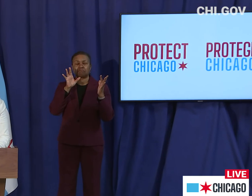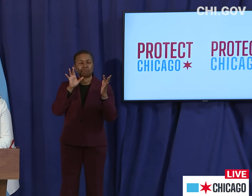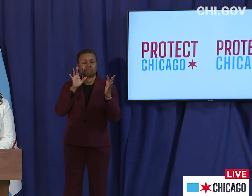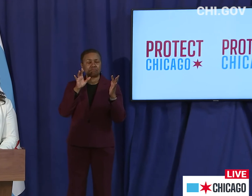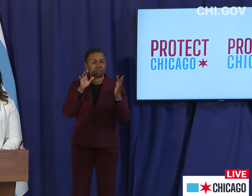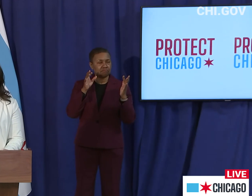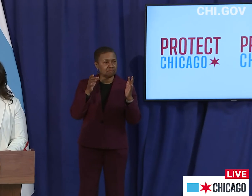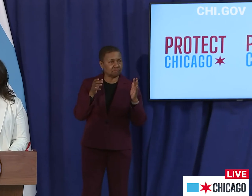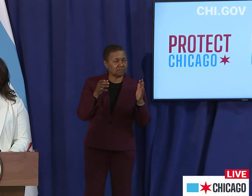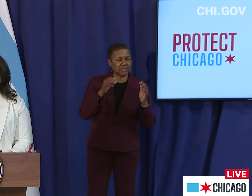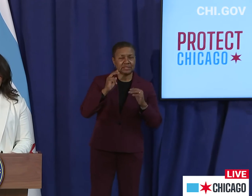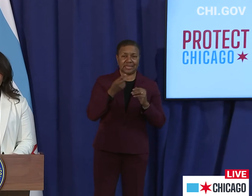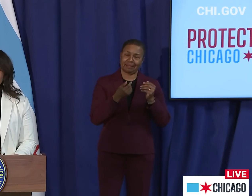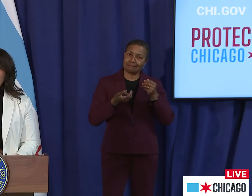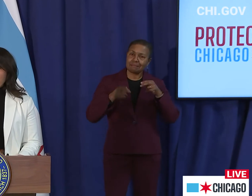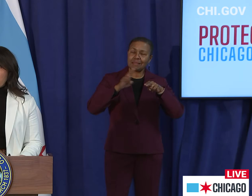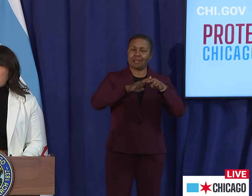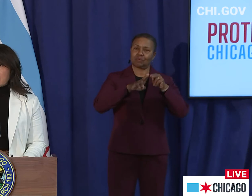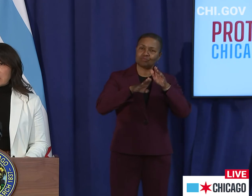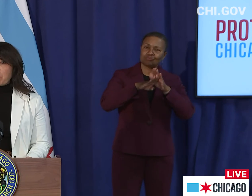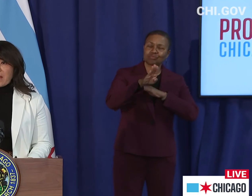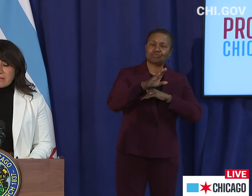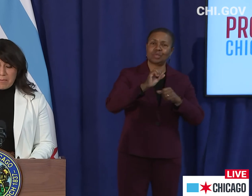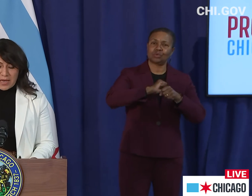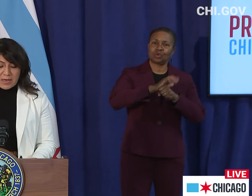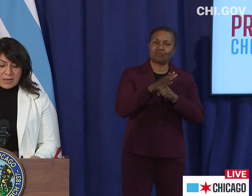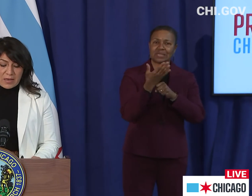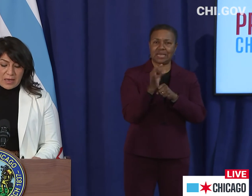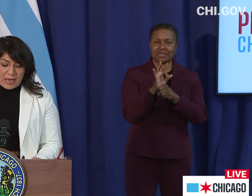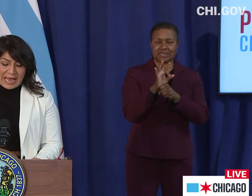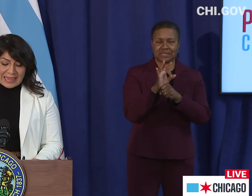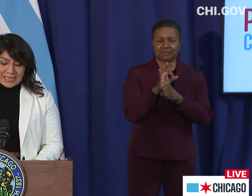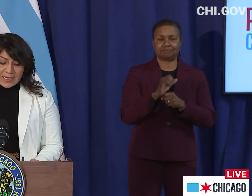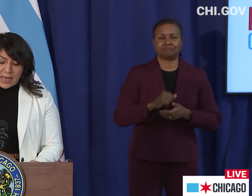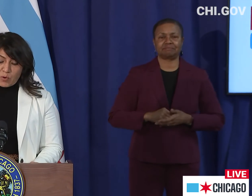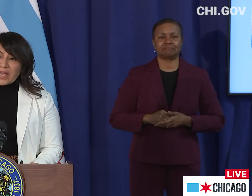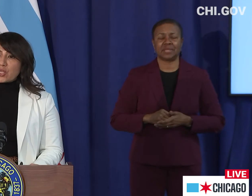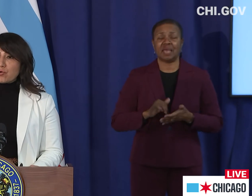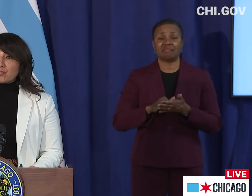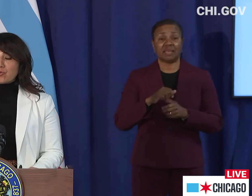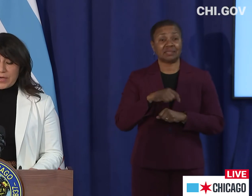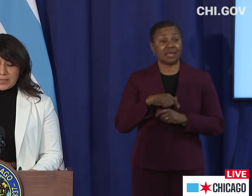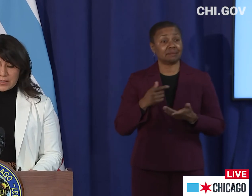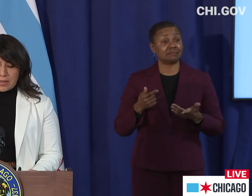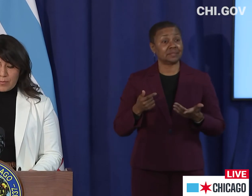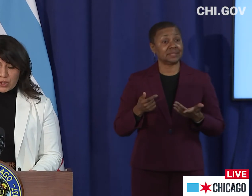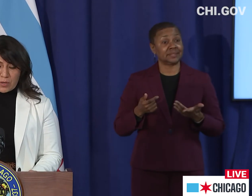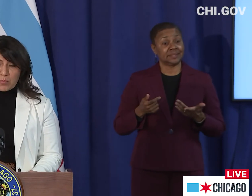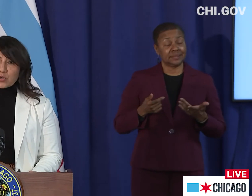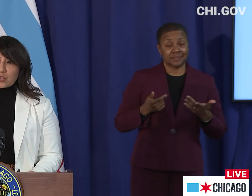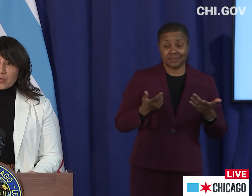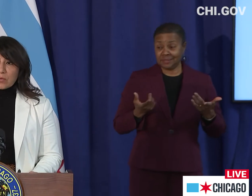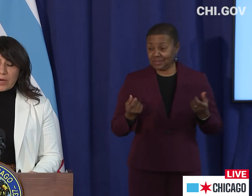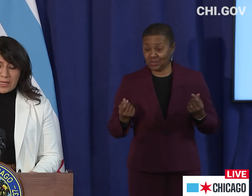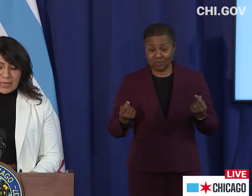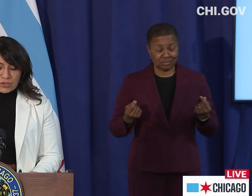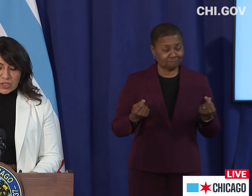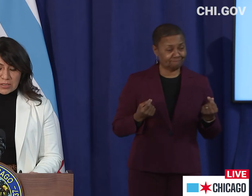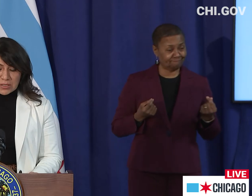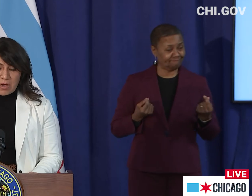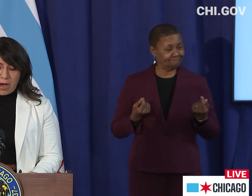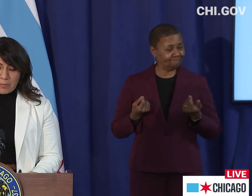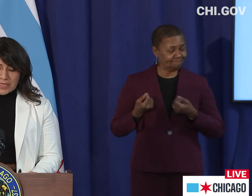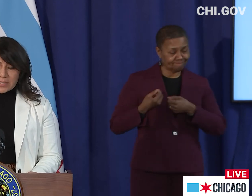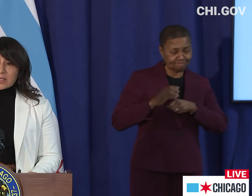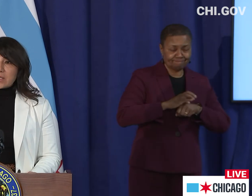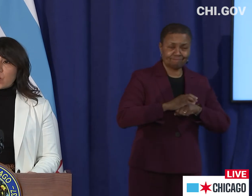deadly second surge of the COVID-19 pandemic. At that time, we had no choice but to impose strict